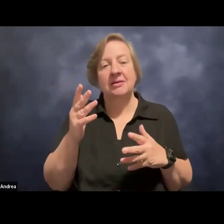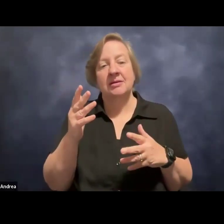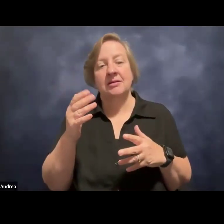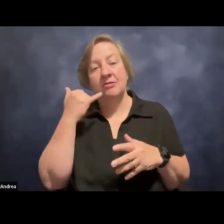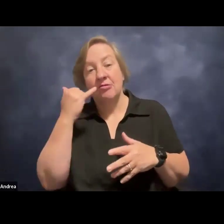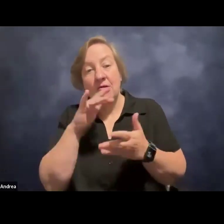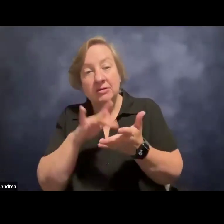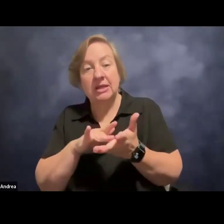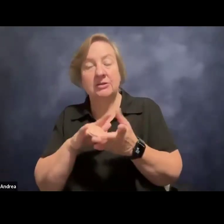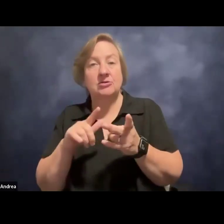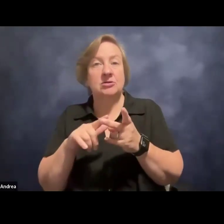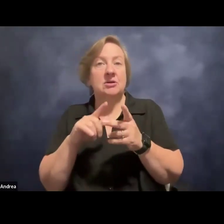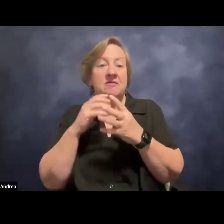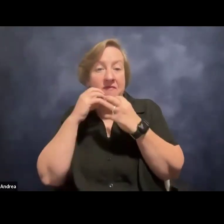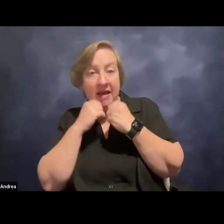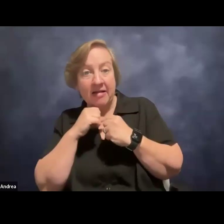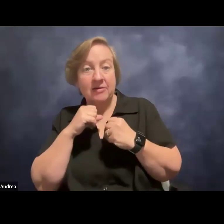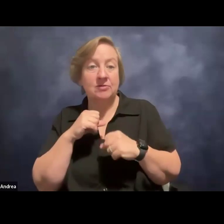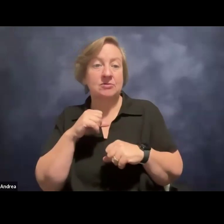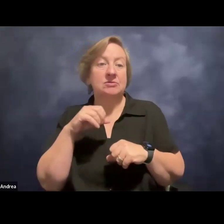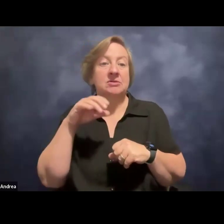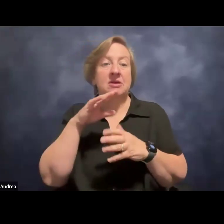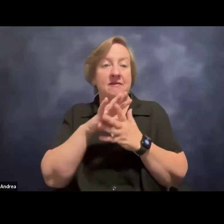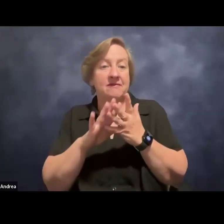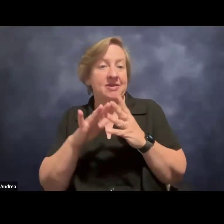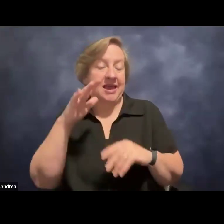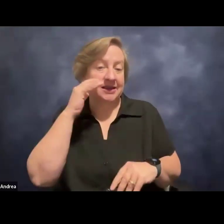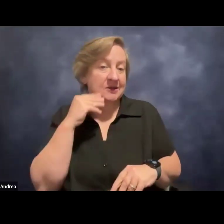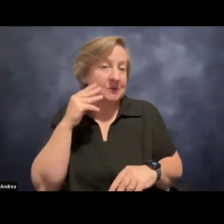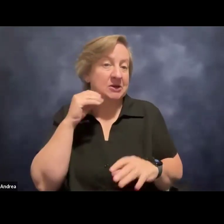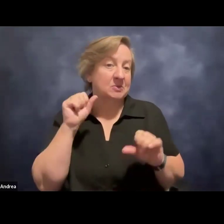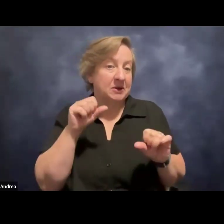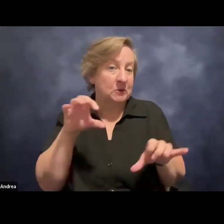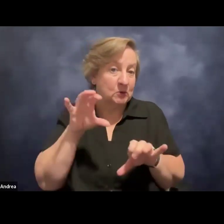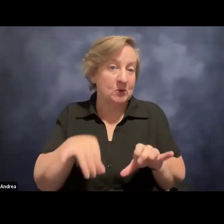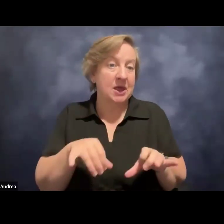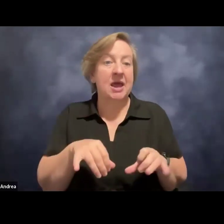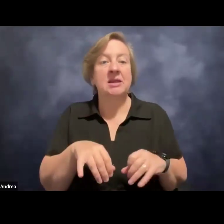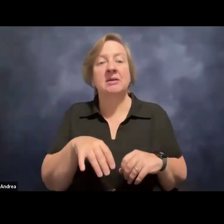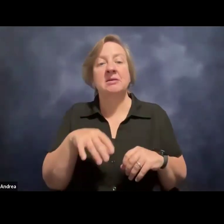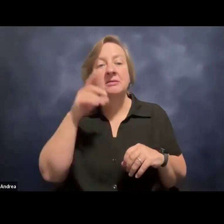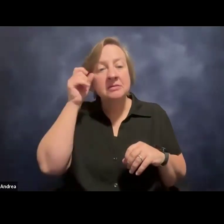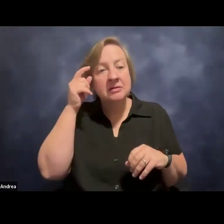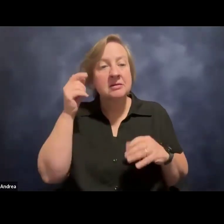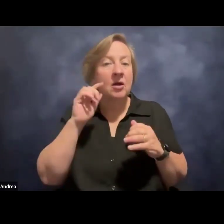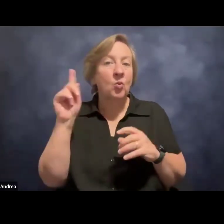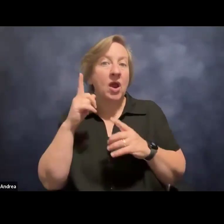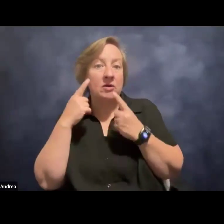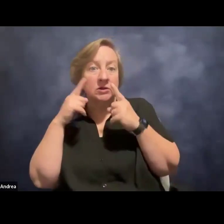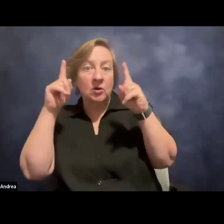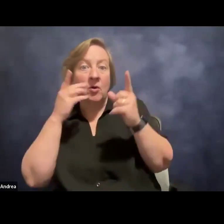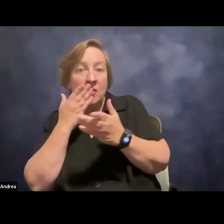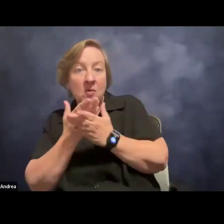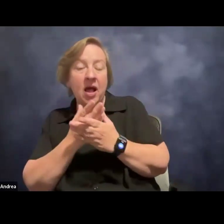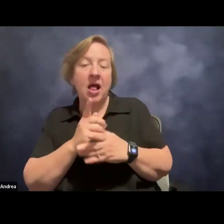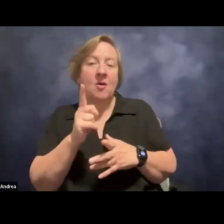in that lived experience space to kind of have both to be able to do that, to get information on where things are going well or not going well,